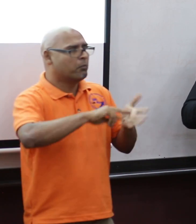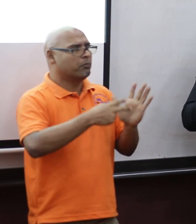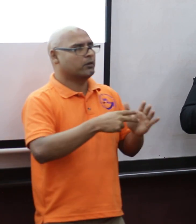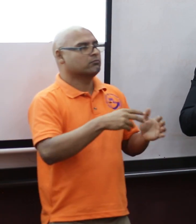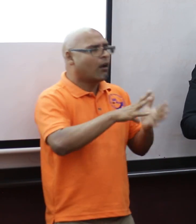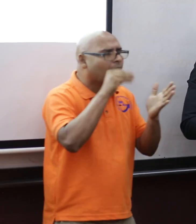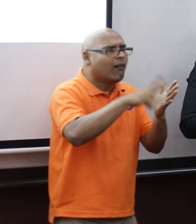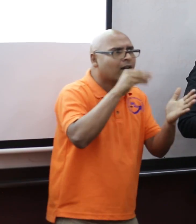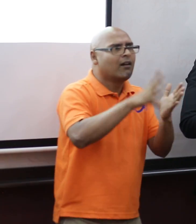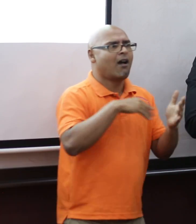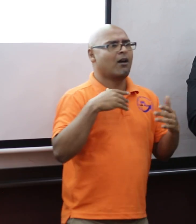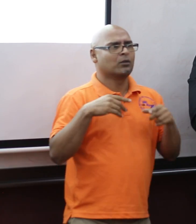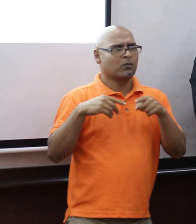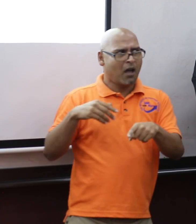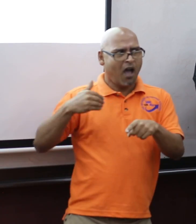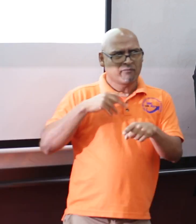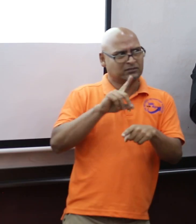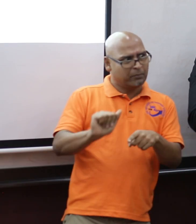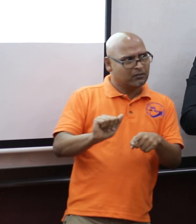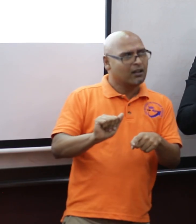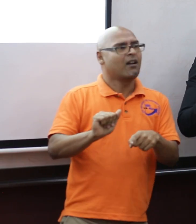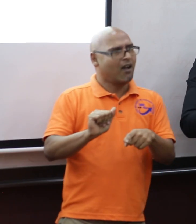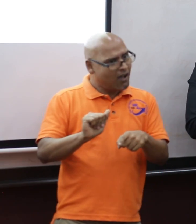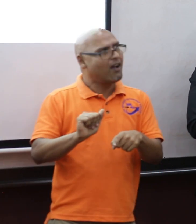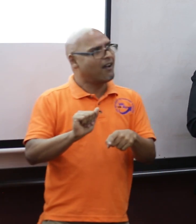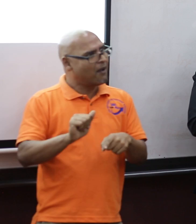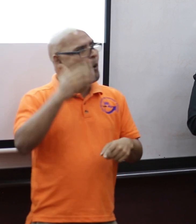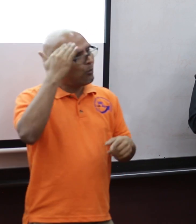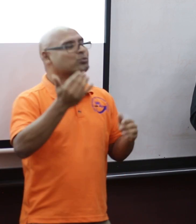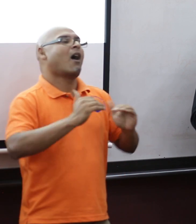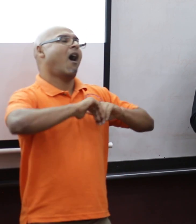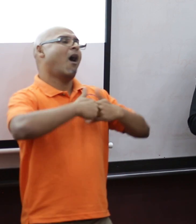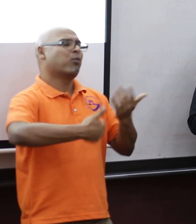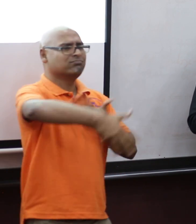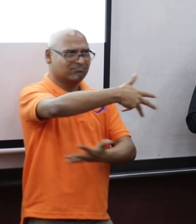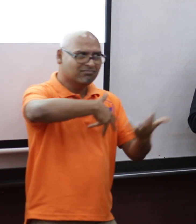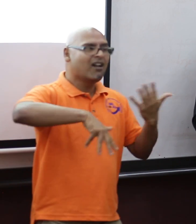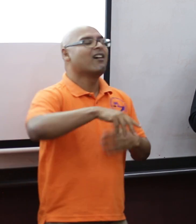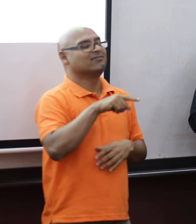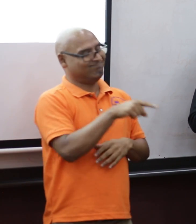ones who start to discriminate. We are the ones who see color and gender and create barriers. Children don't.